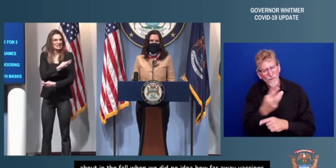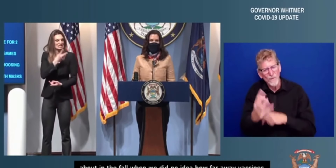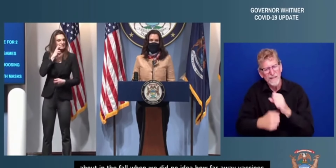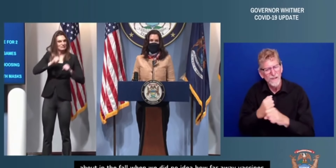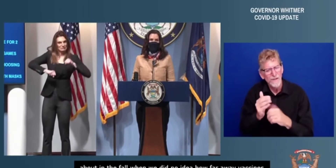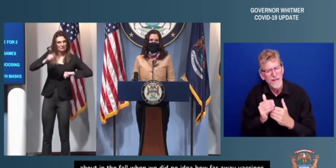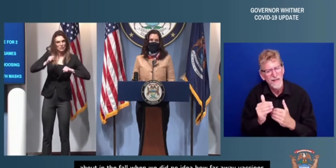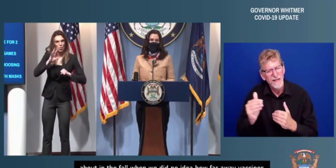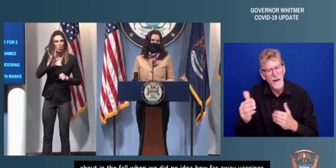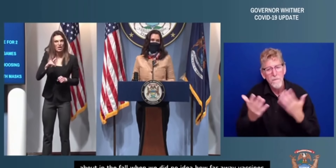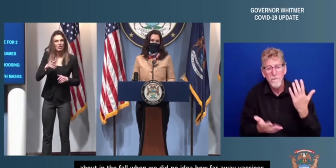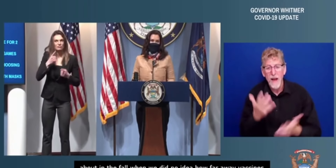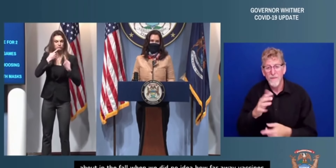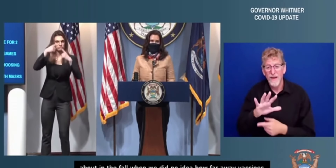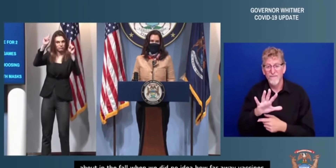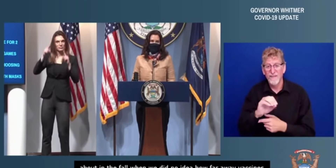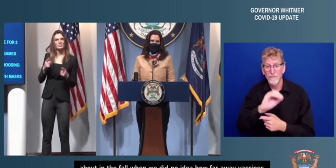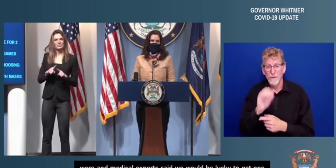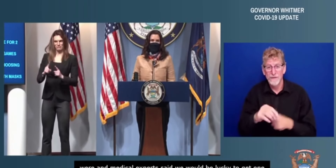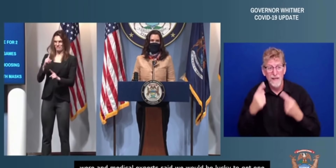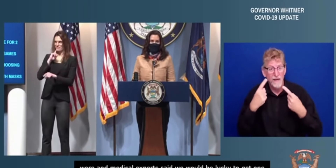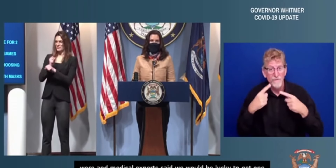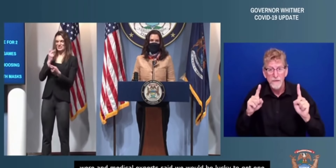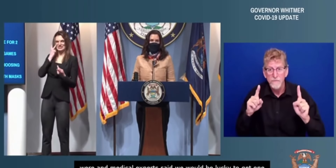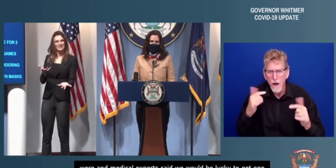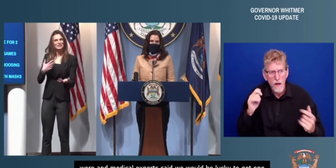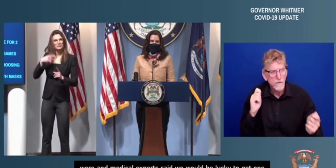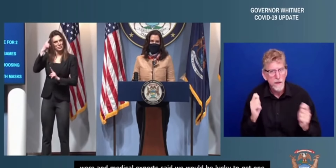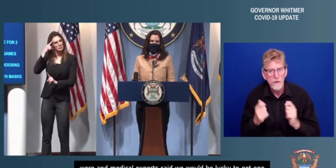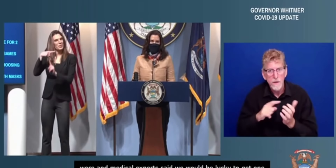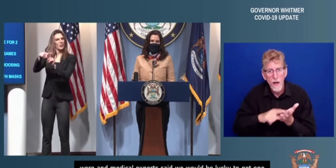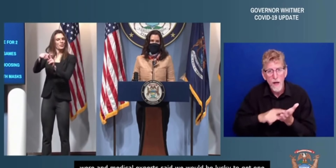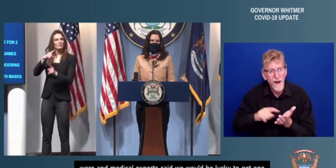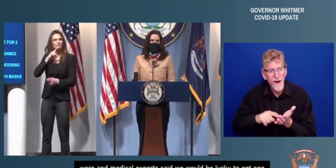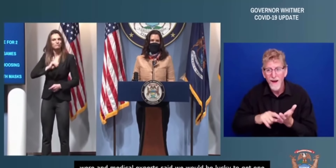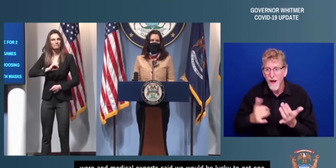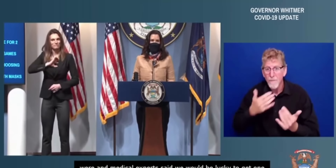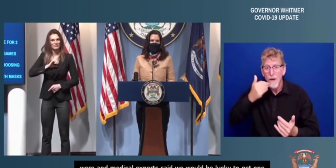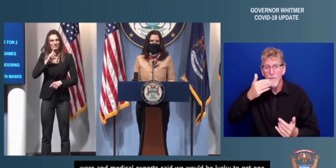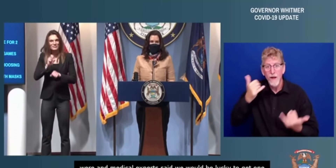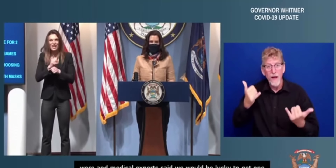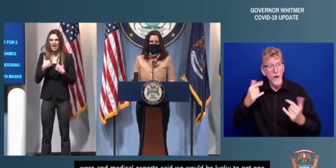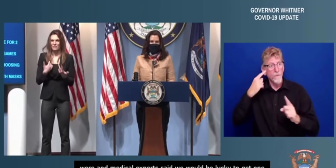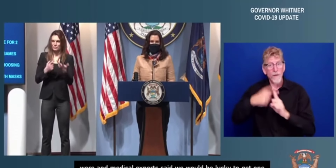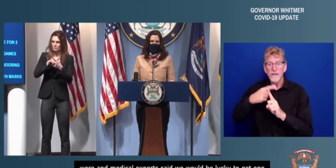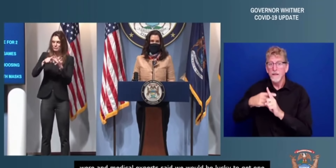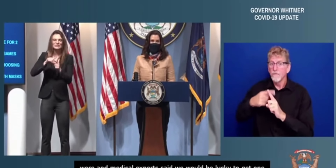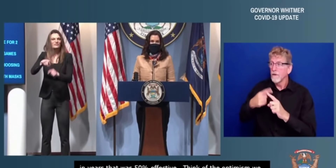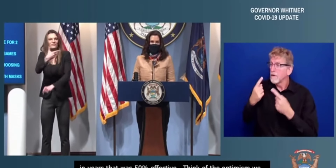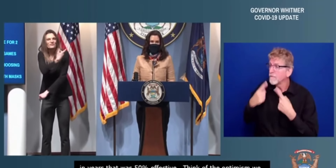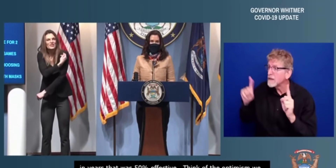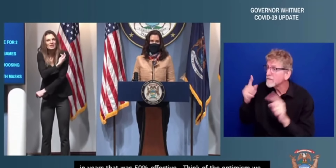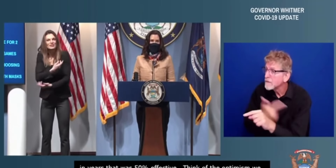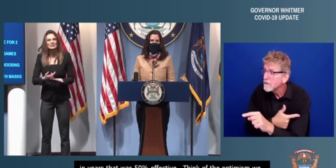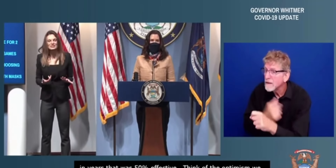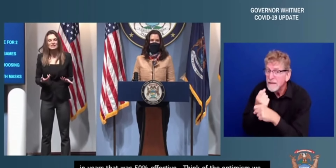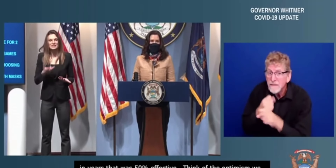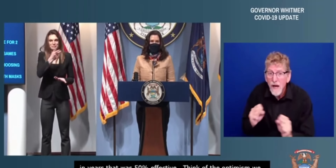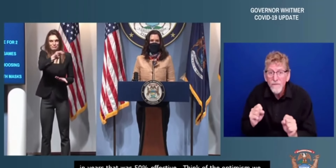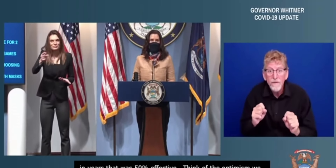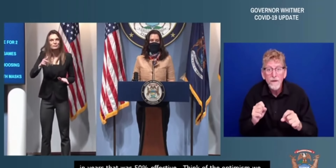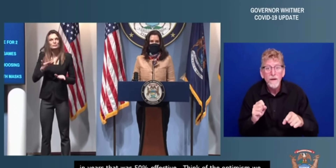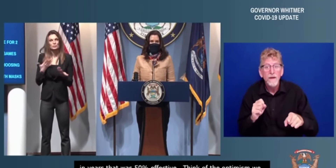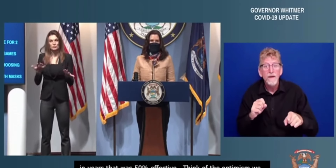Think of the optimism we feel today. The number of safe and effective vaccines. 3.1 million Michiganders have been vaccinated and